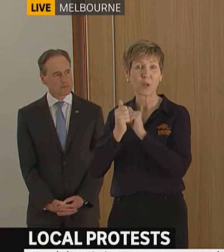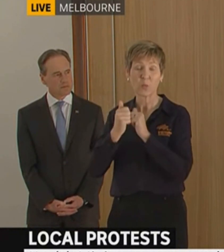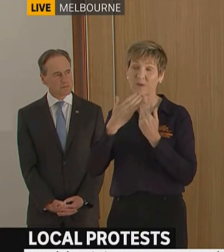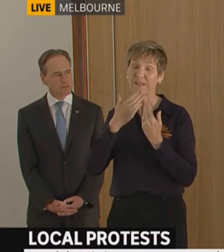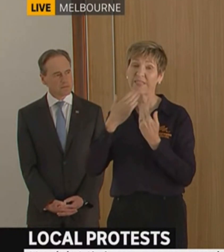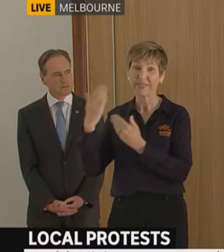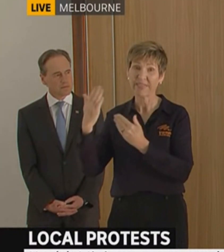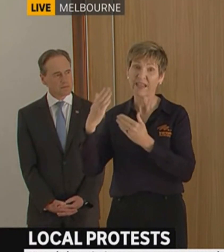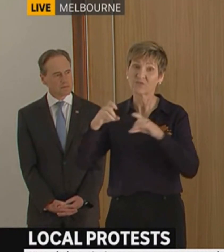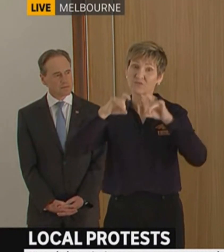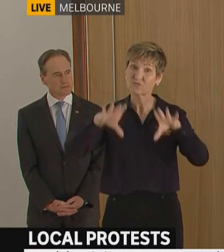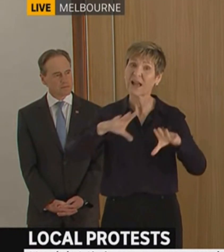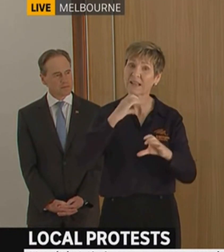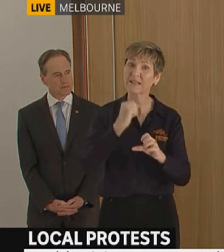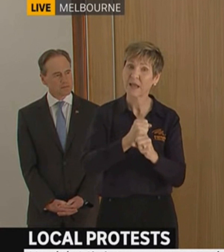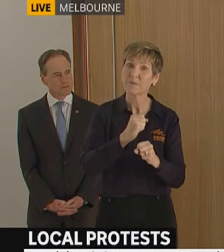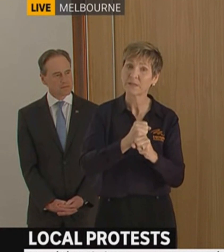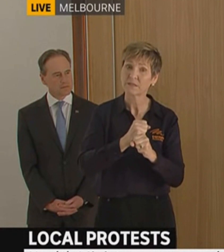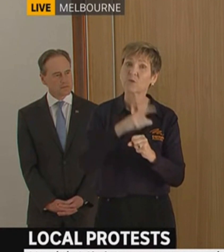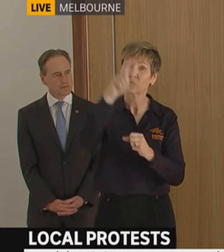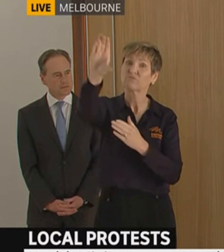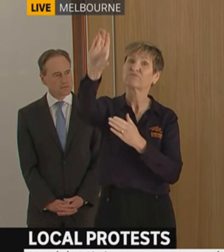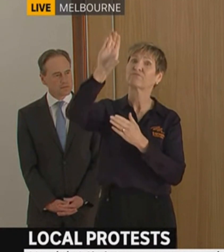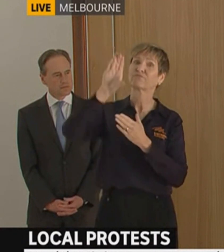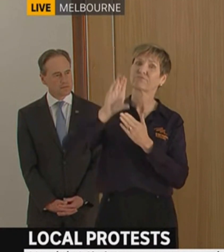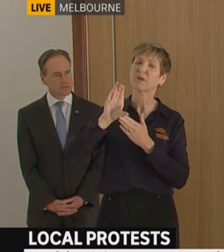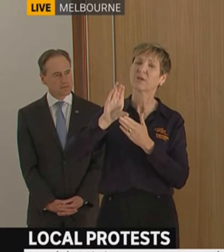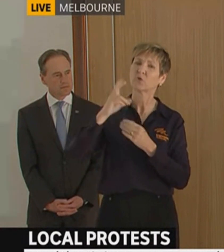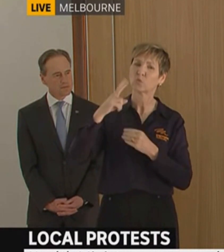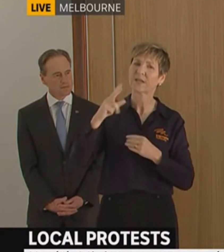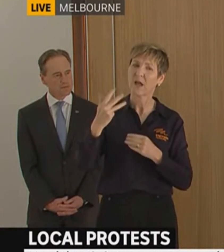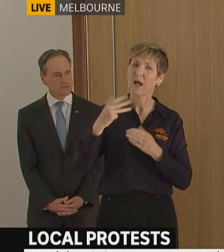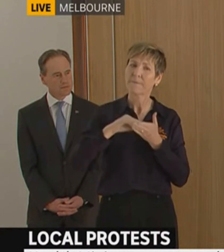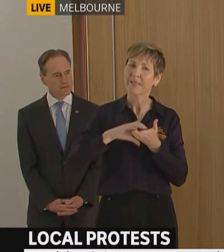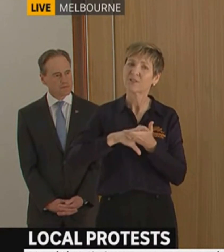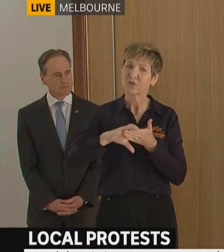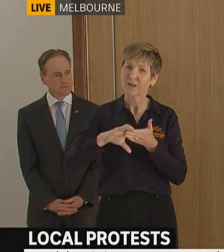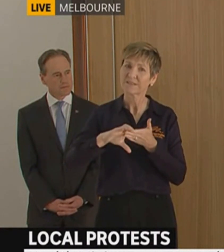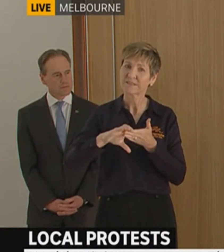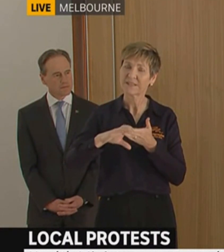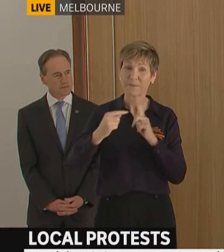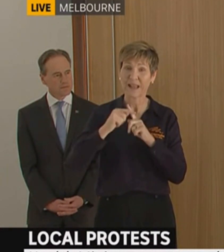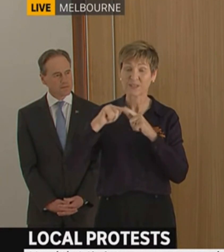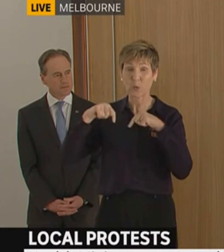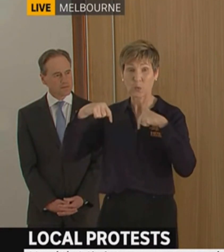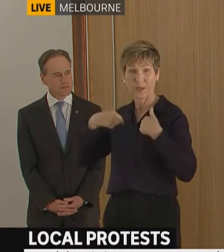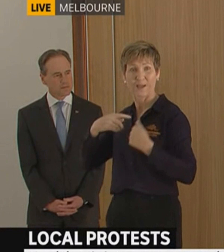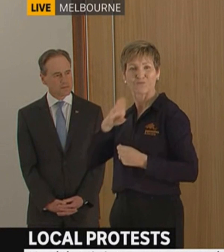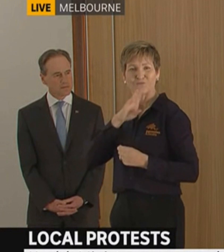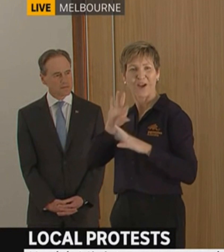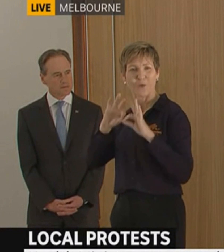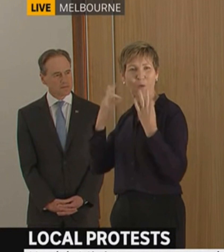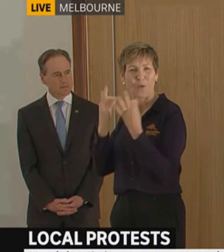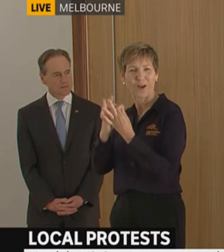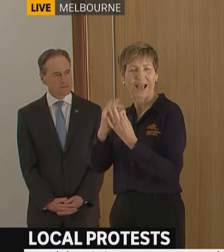the federal government as the biggest funder of cardiovascular research and the Heart Foundation as the biggest non-government funder,